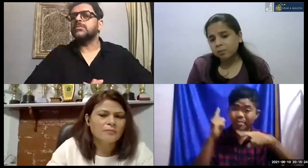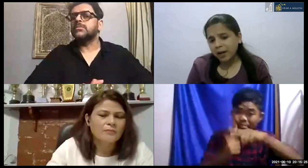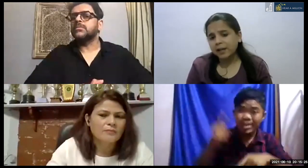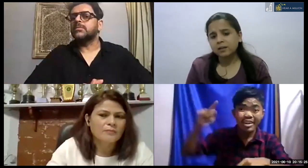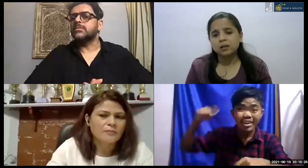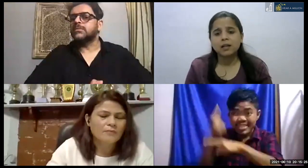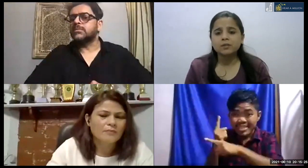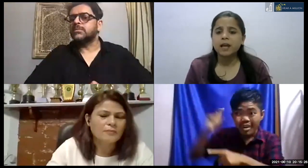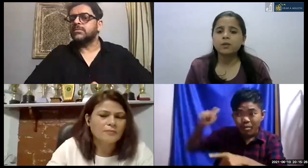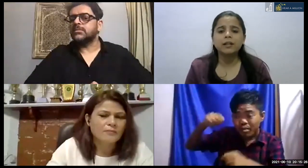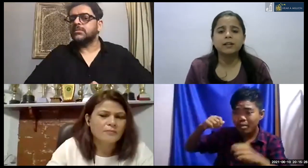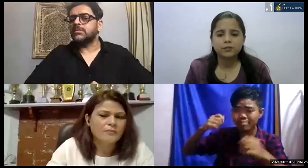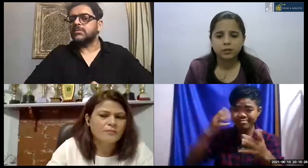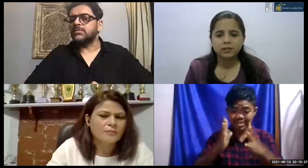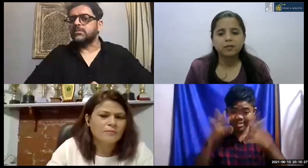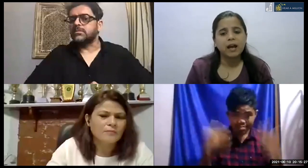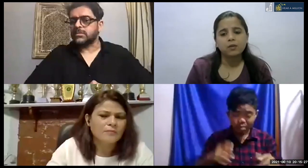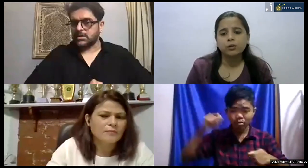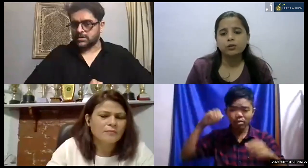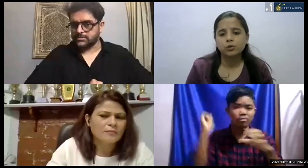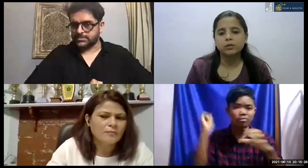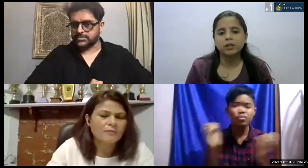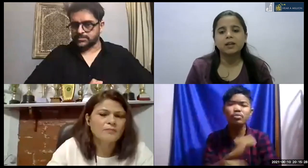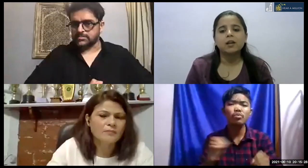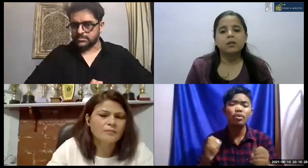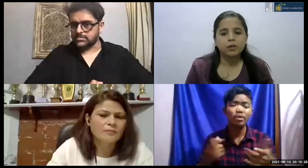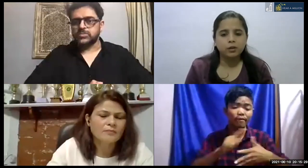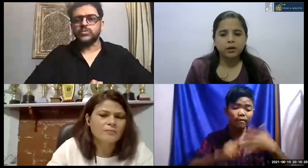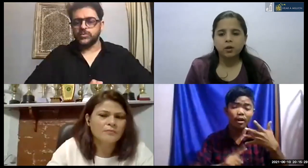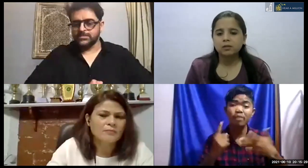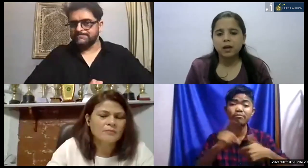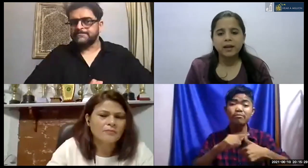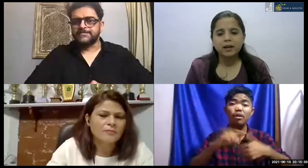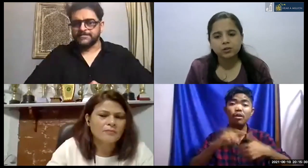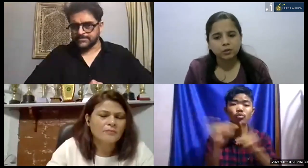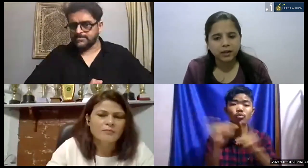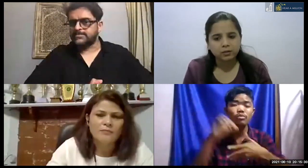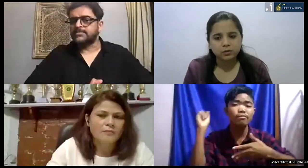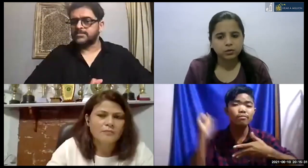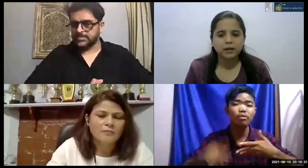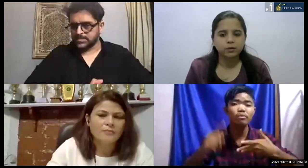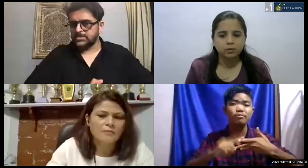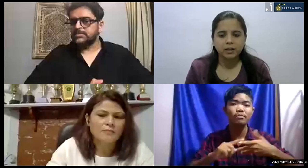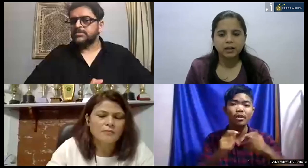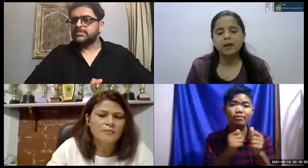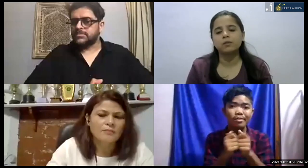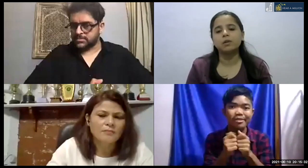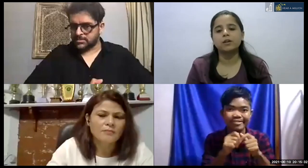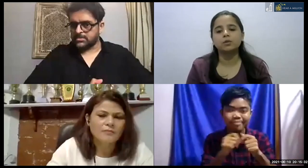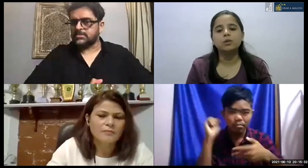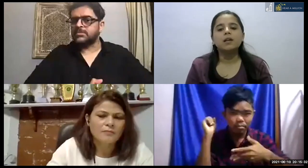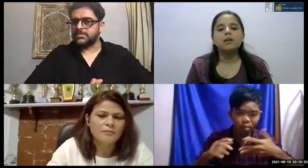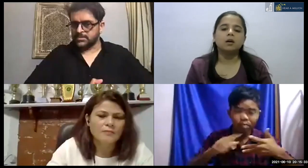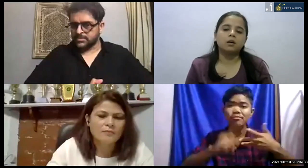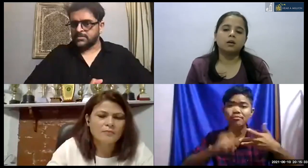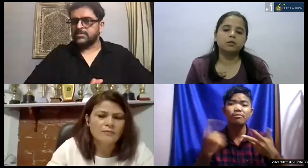But in my class, we have only deaf students. If I want to show the video and all, I can't show that to them, right? If I would like